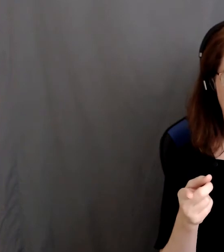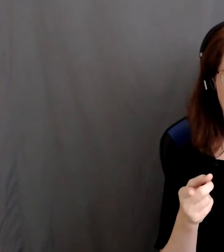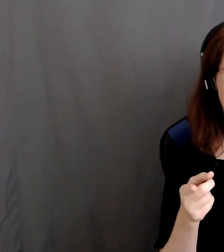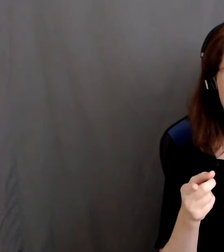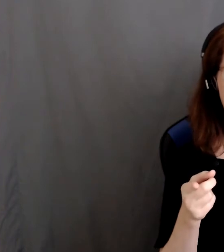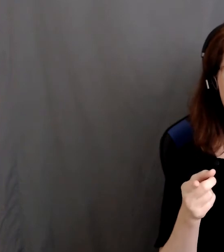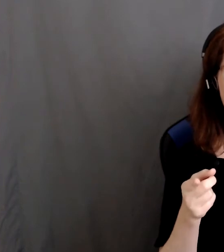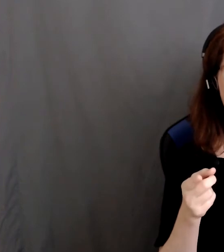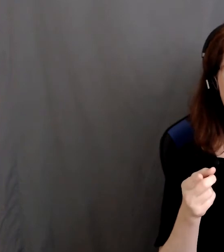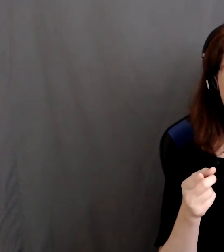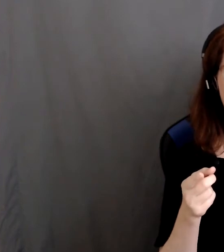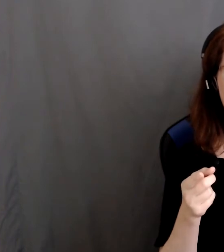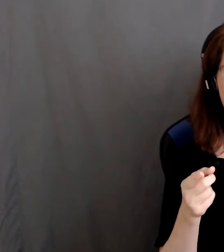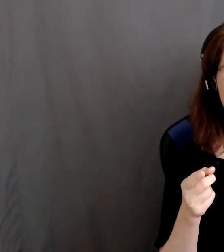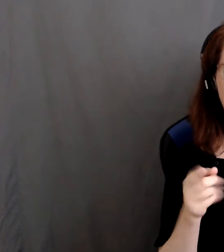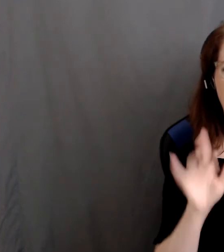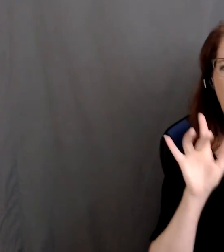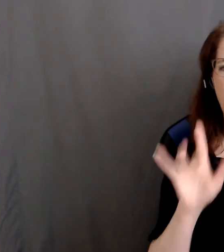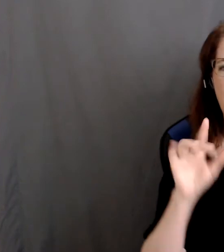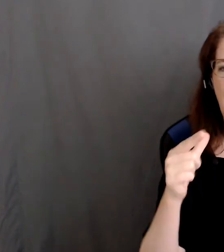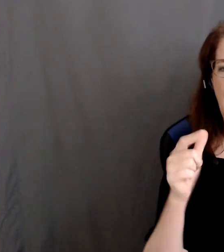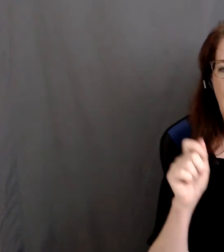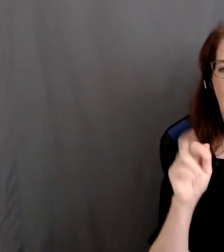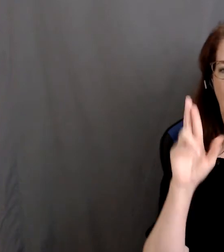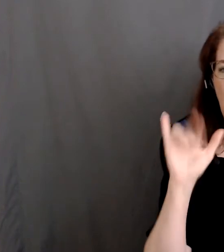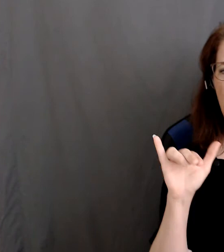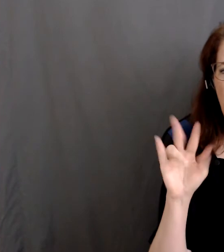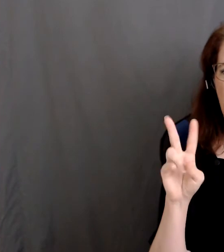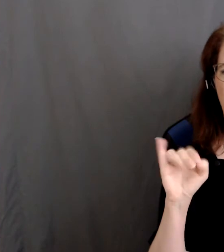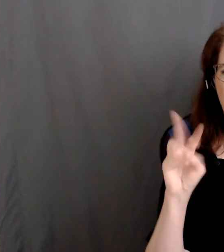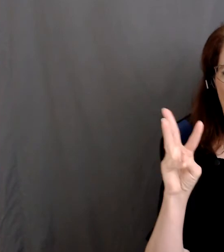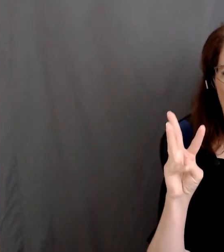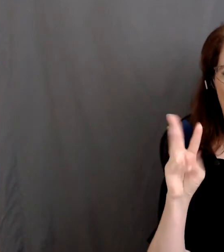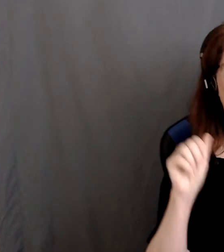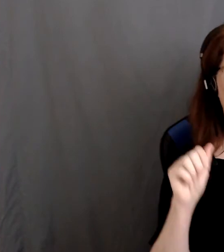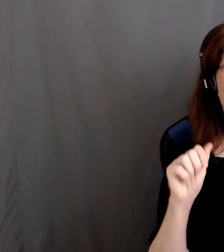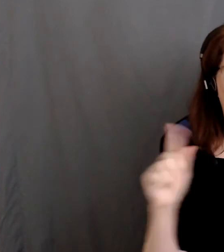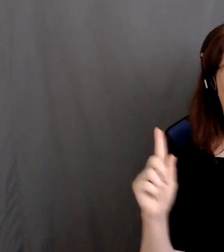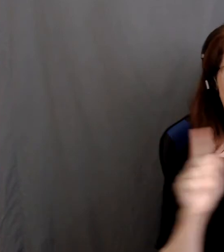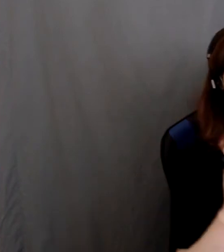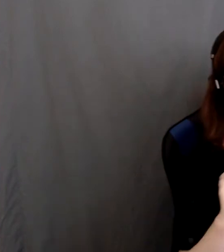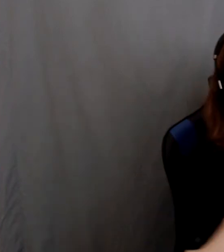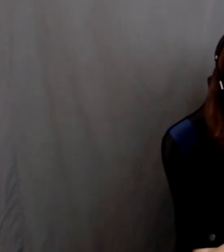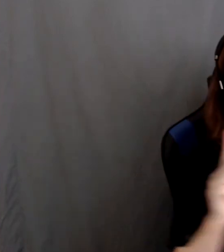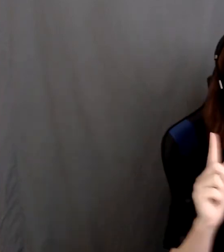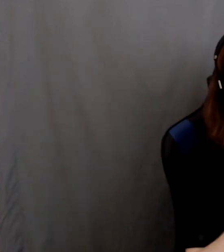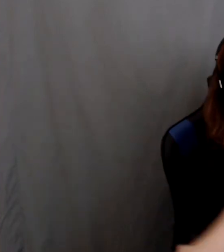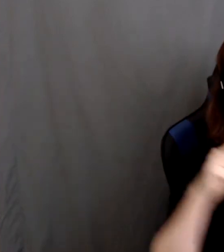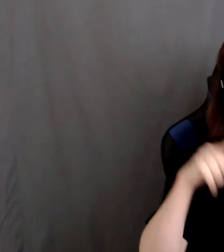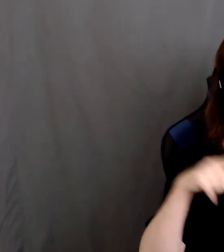have yourself in gallery view and you can actually adjust the size of the PowerPoint presentation.